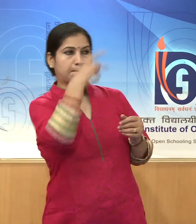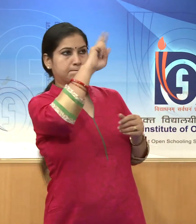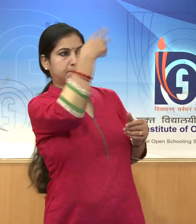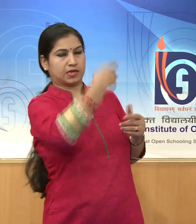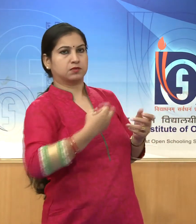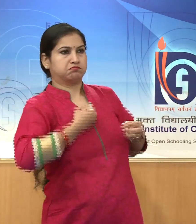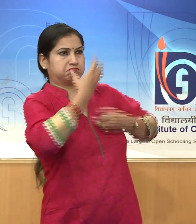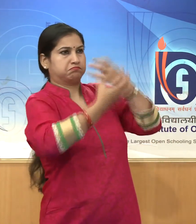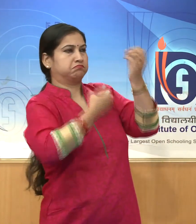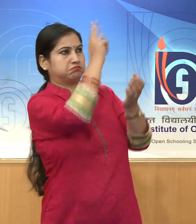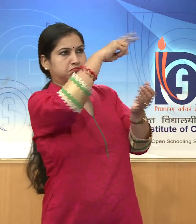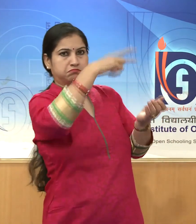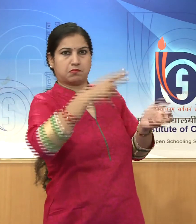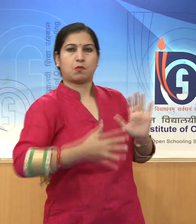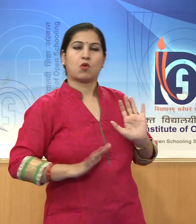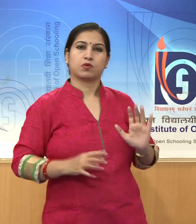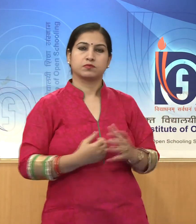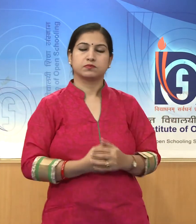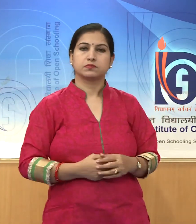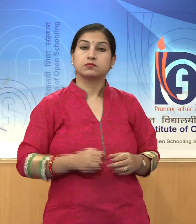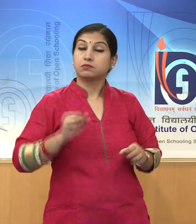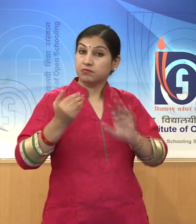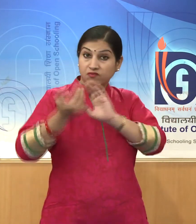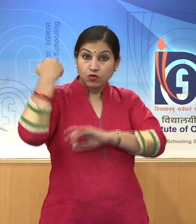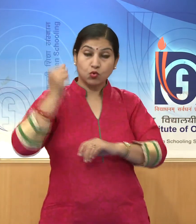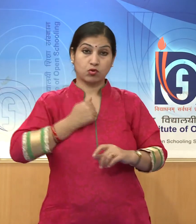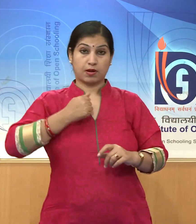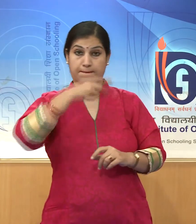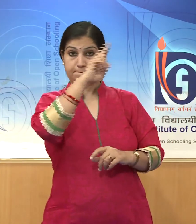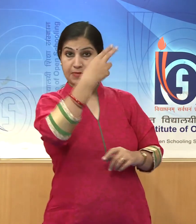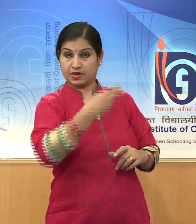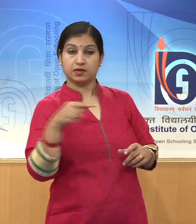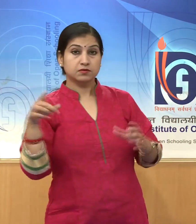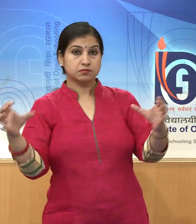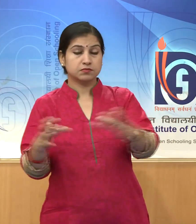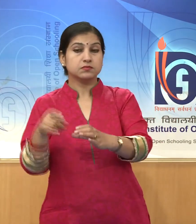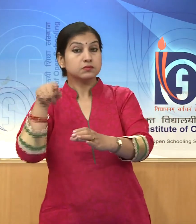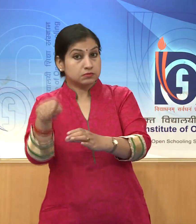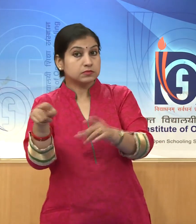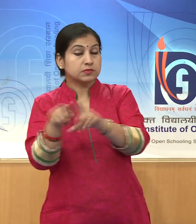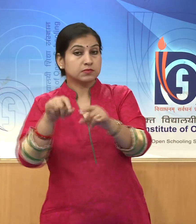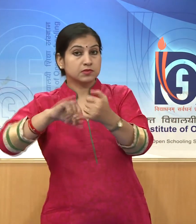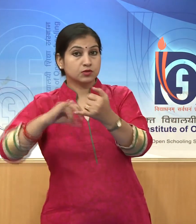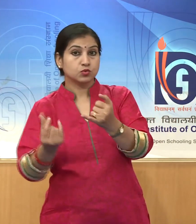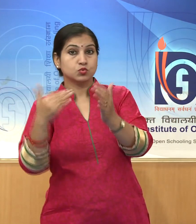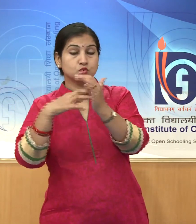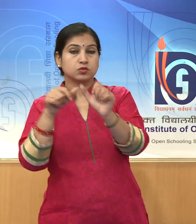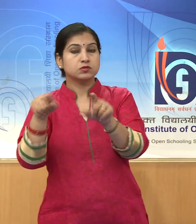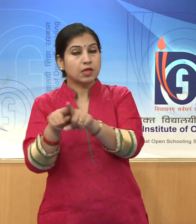Like most of his contemporaries, Souza was also